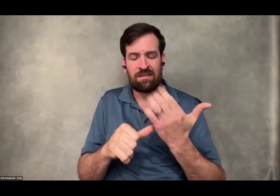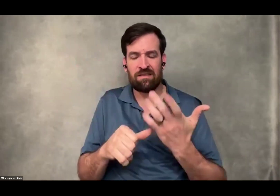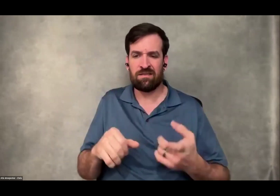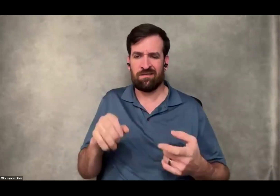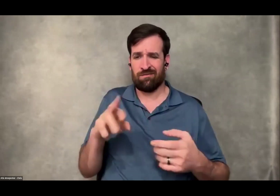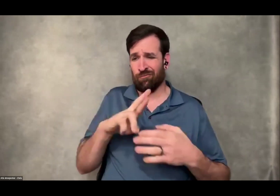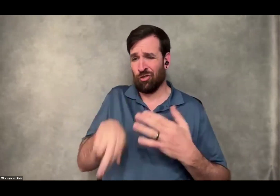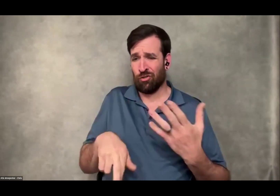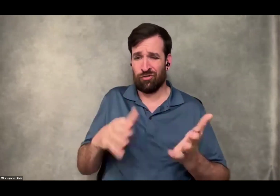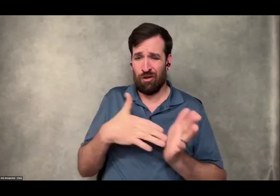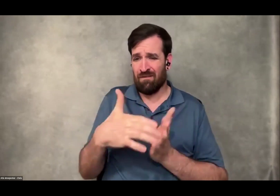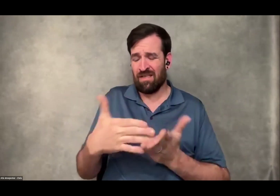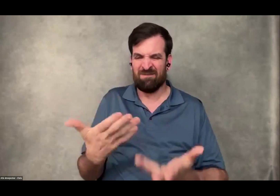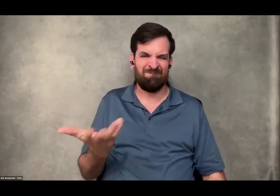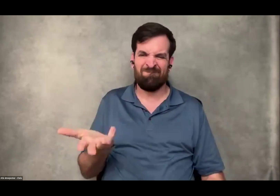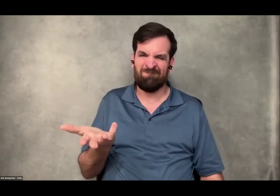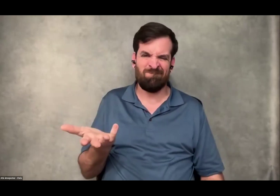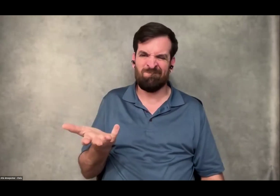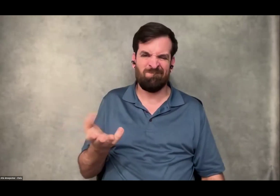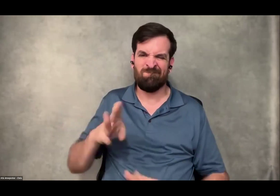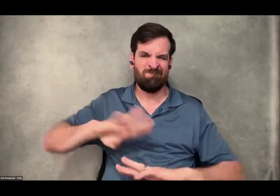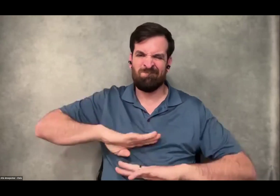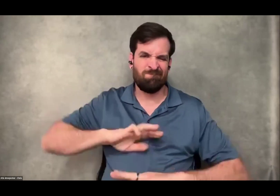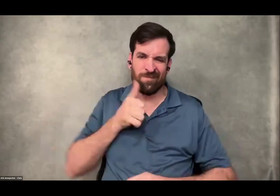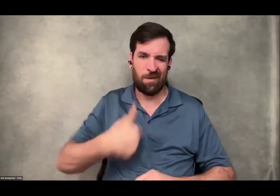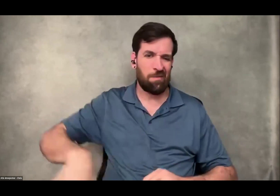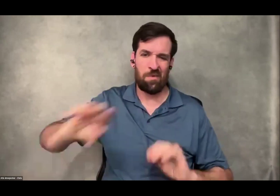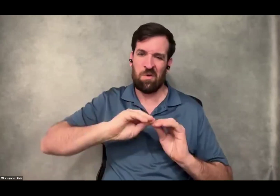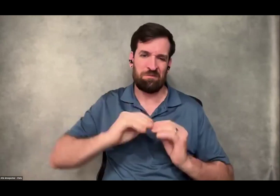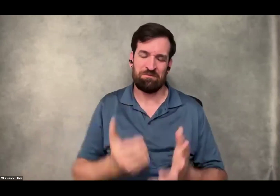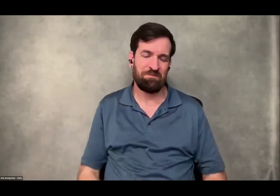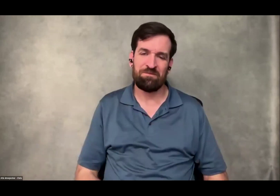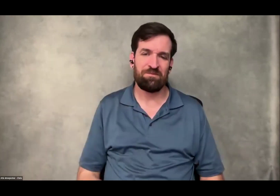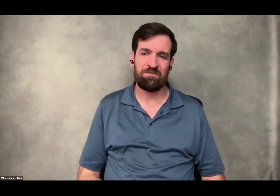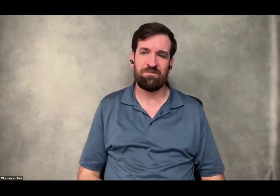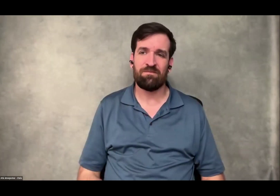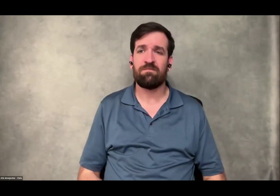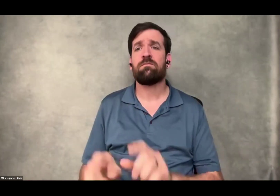often aren't to our standard anymore. So there's that. Also,